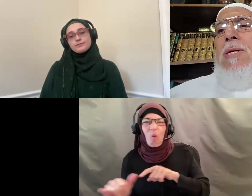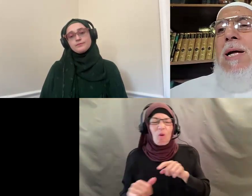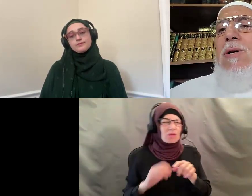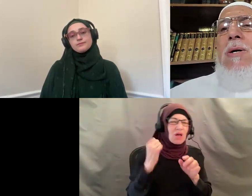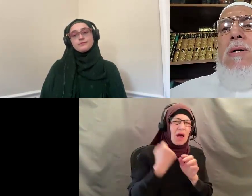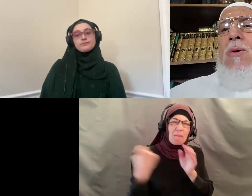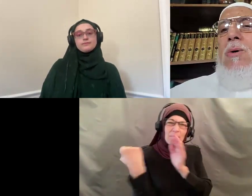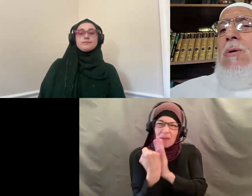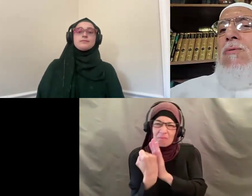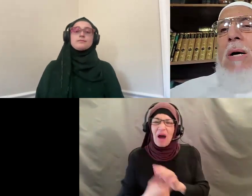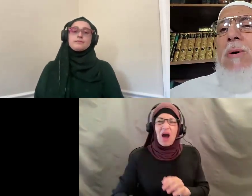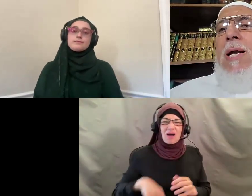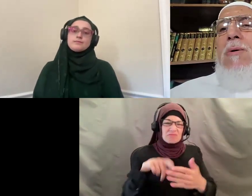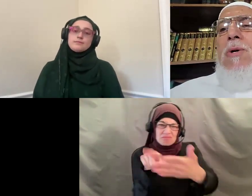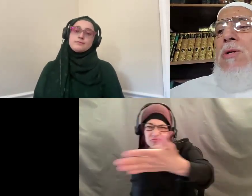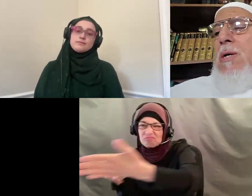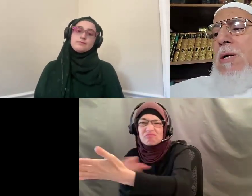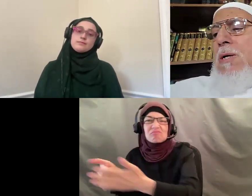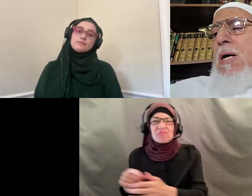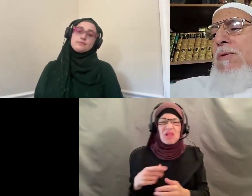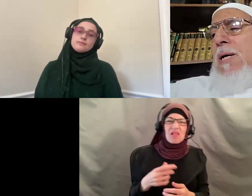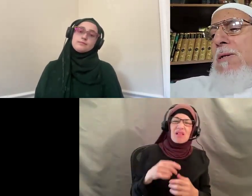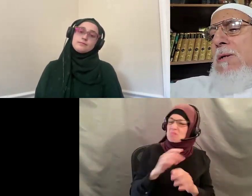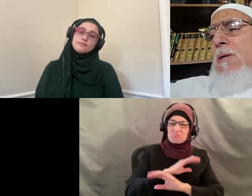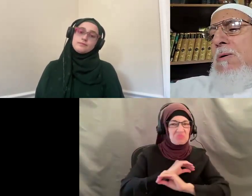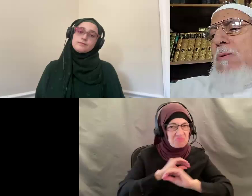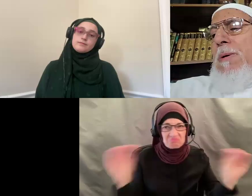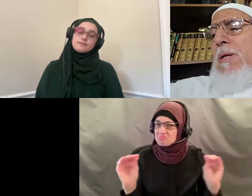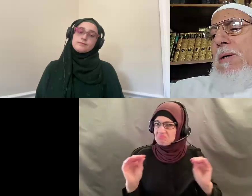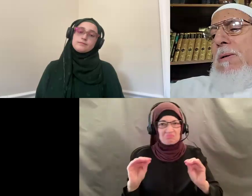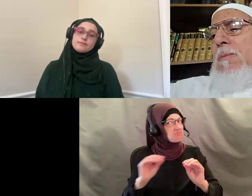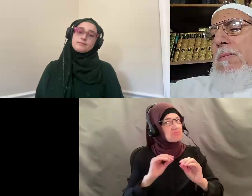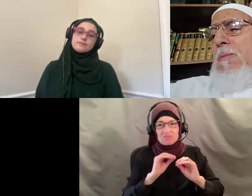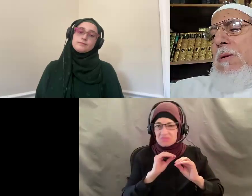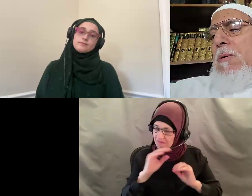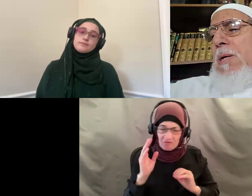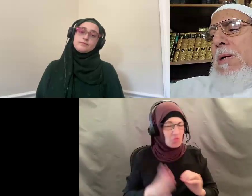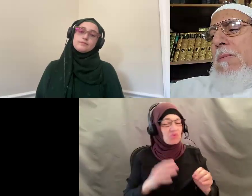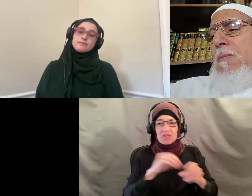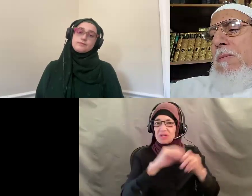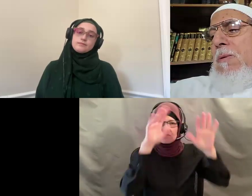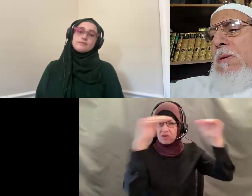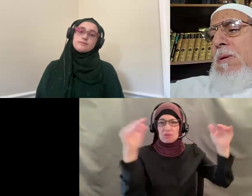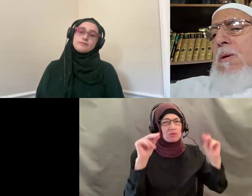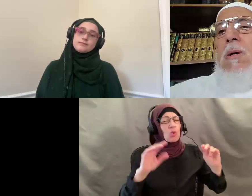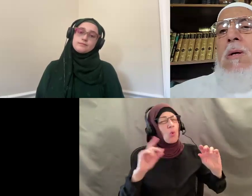backbiting or slander or foul language. None of that will be there. Okay?